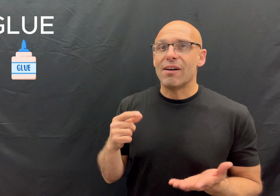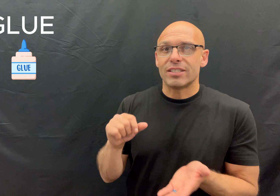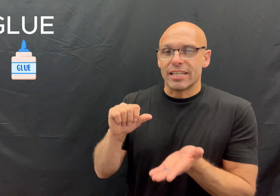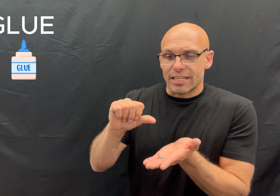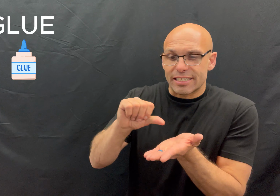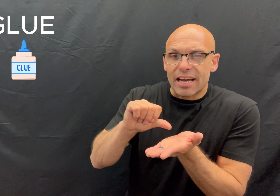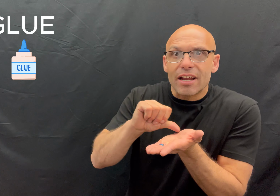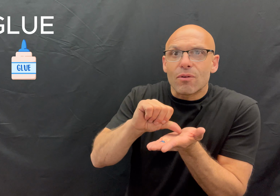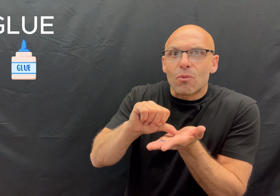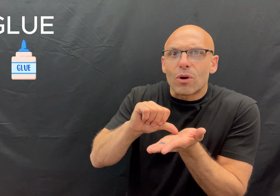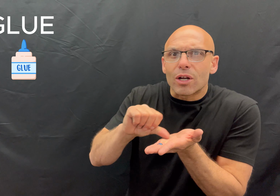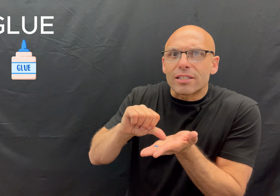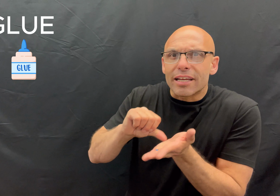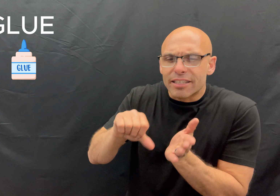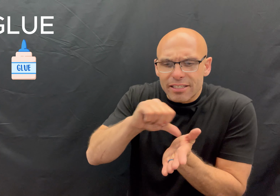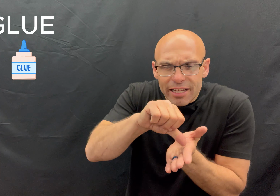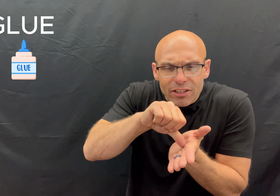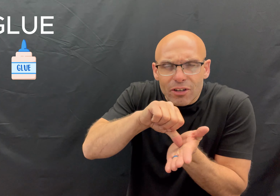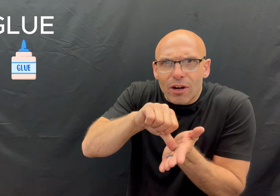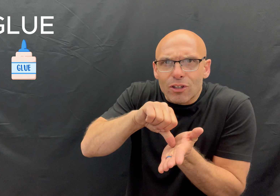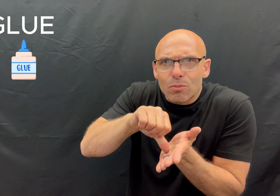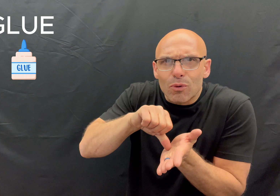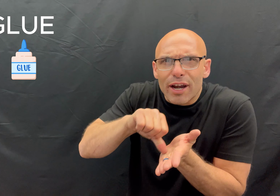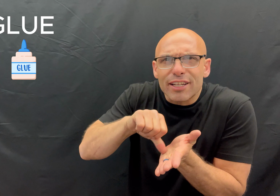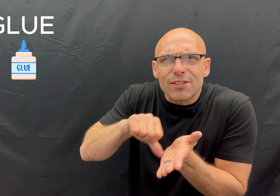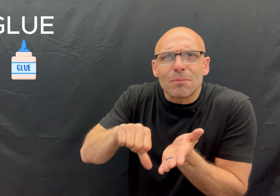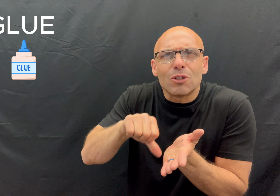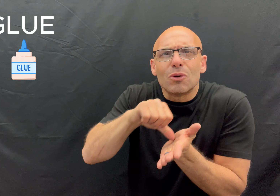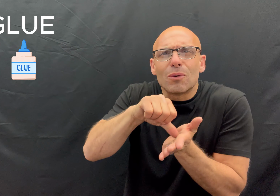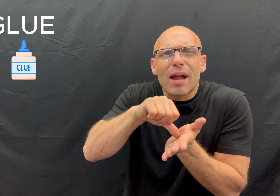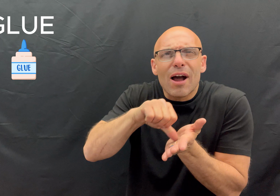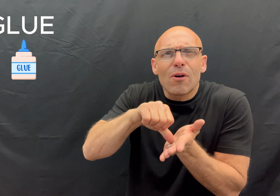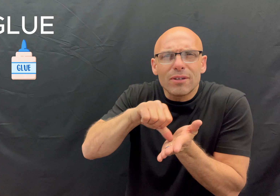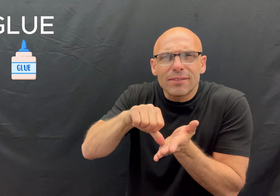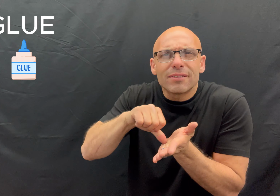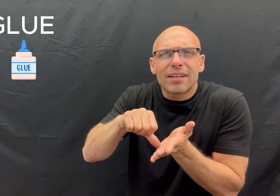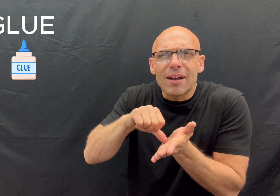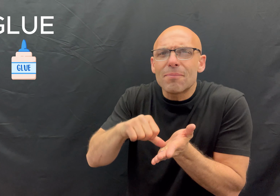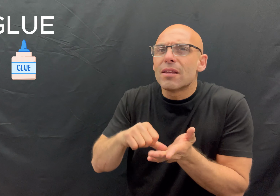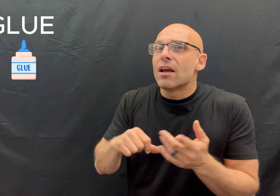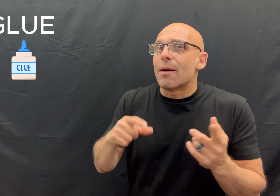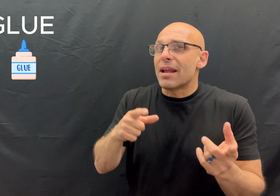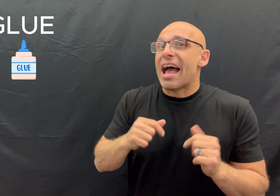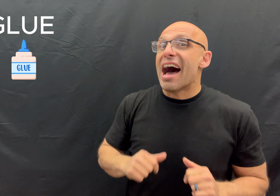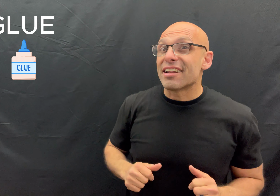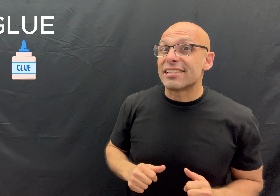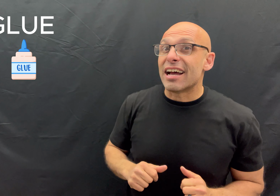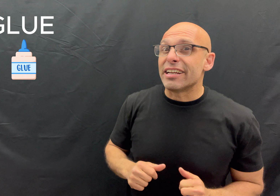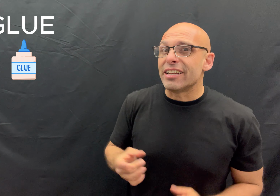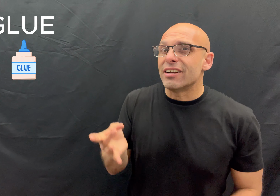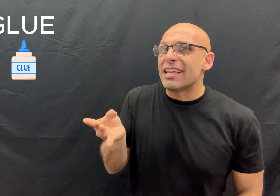seen a sign where it's like this, like they are spreading some glue around, okay? I'm gonna add a sign here, and that